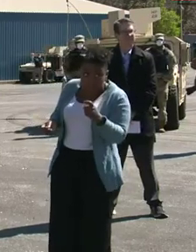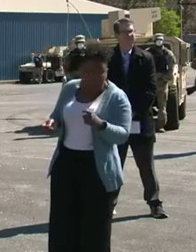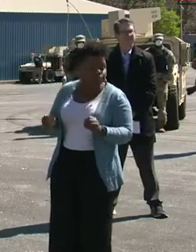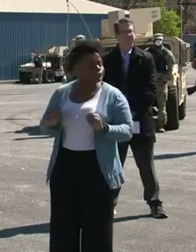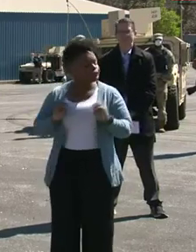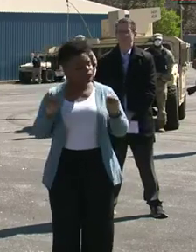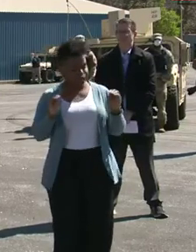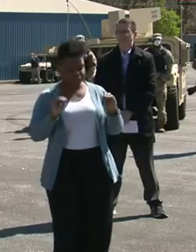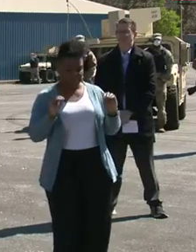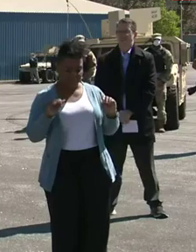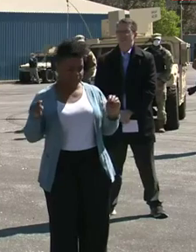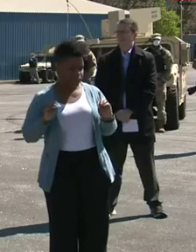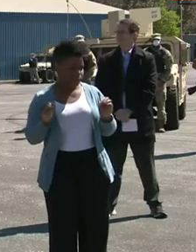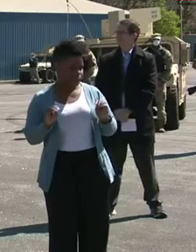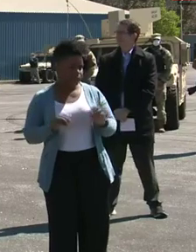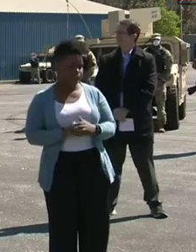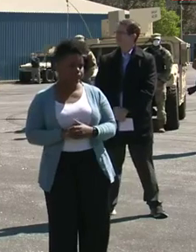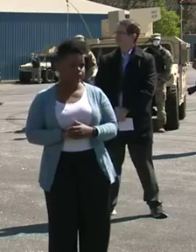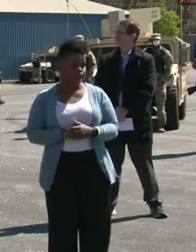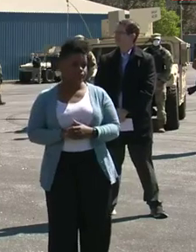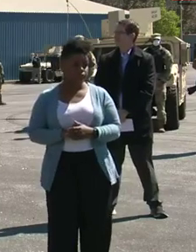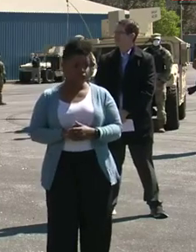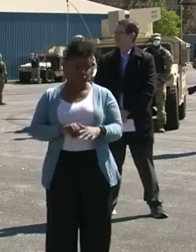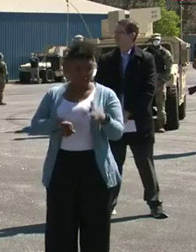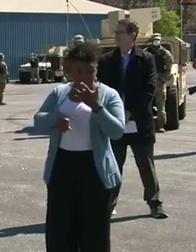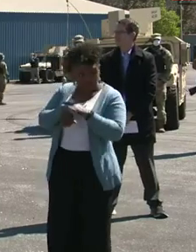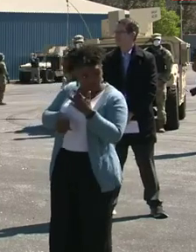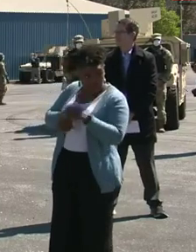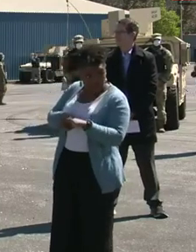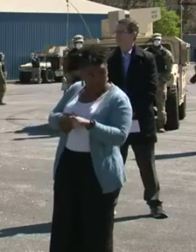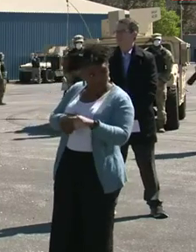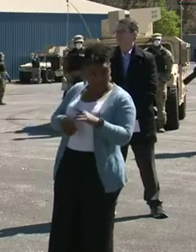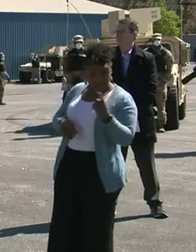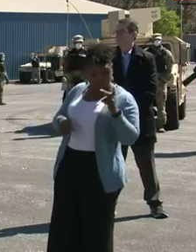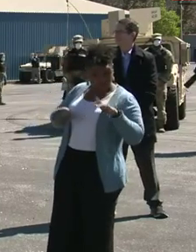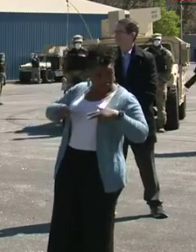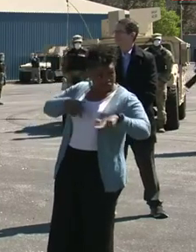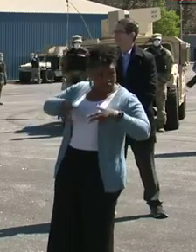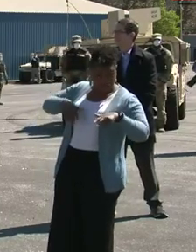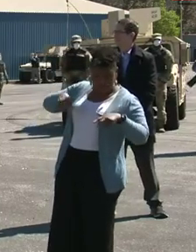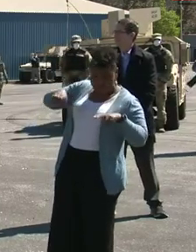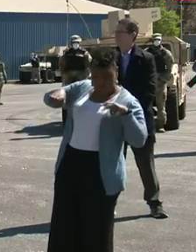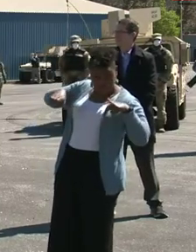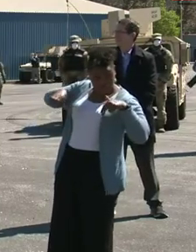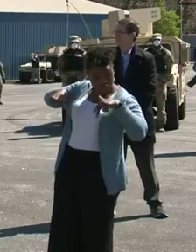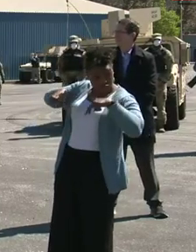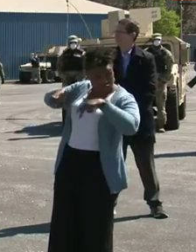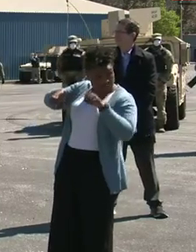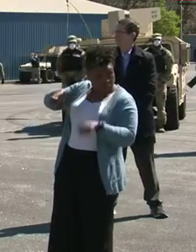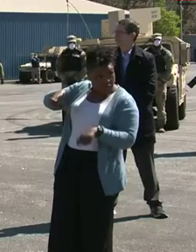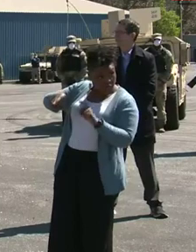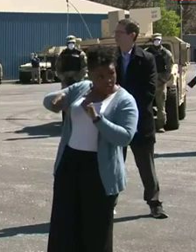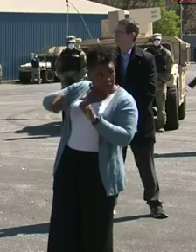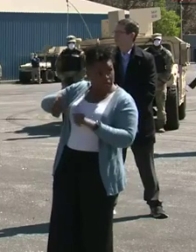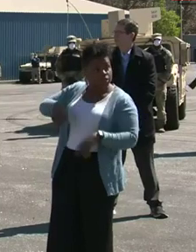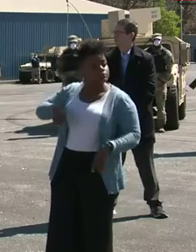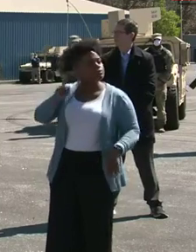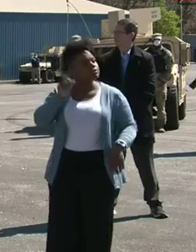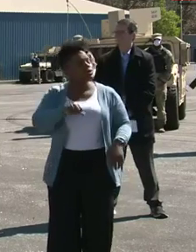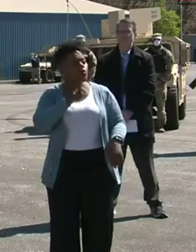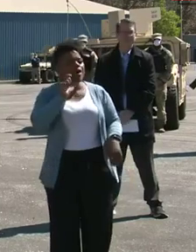walk-up availability as well besides this drive-through? You don't have to have a car to access